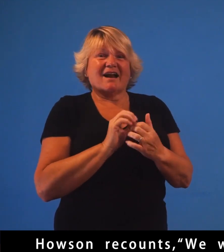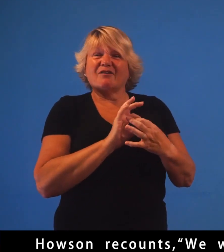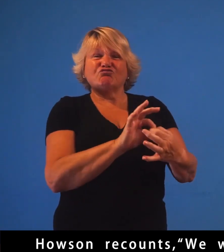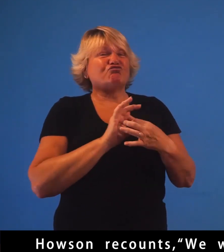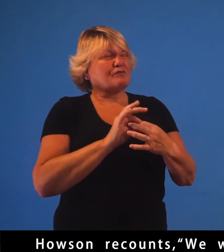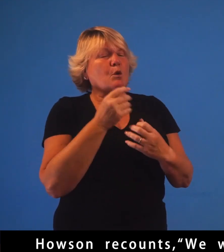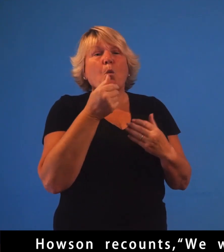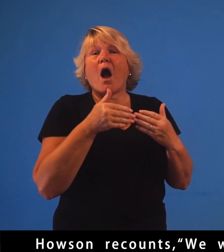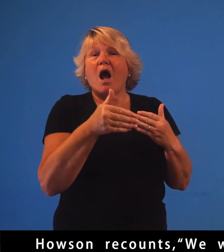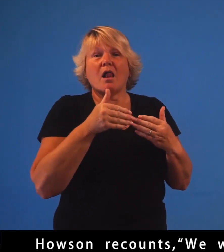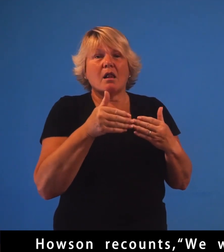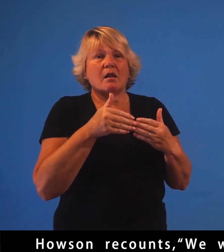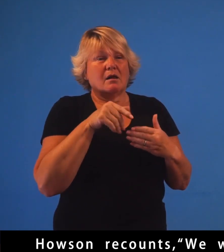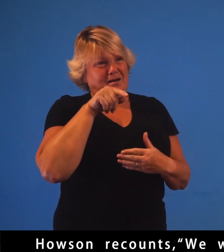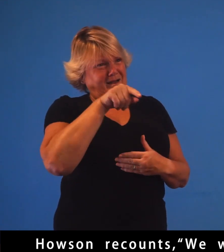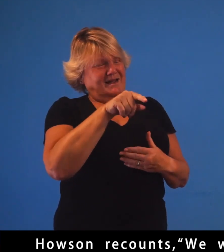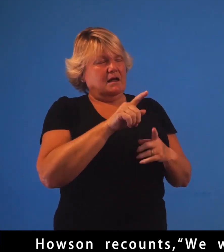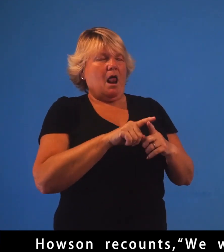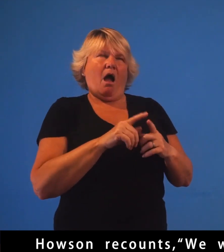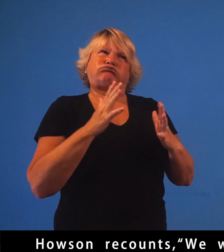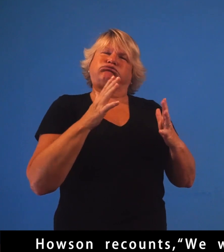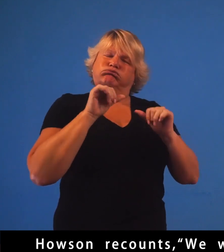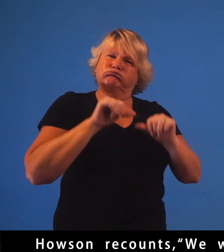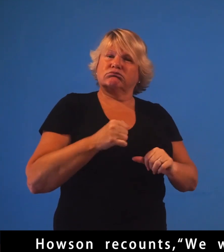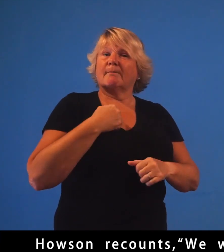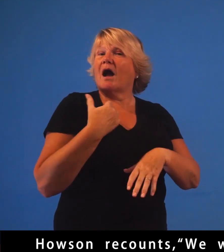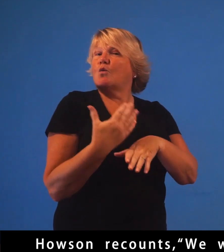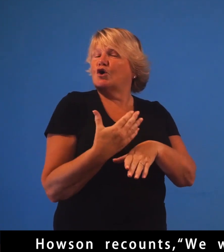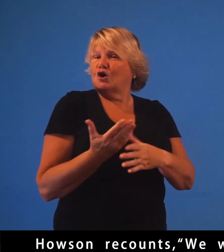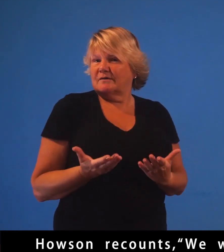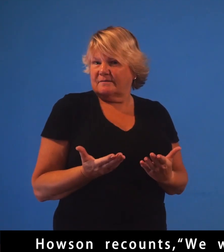for a while, and he was an admirer of my work."